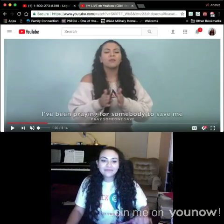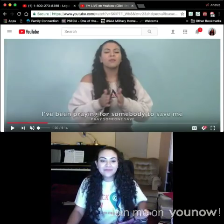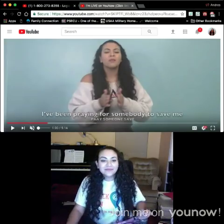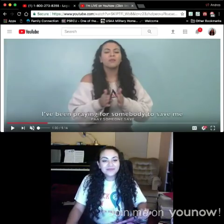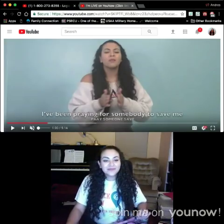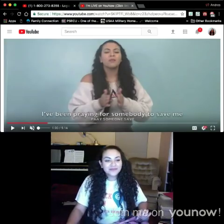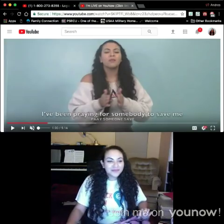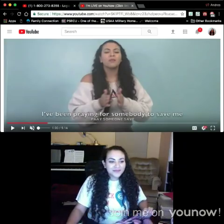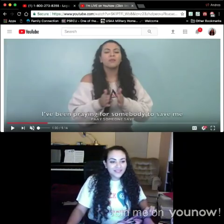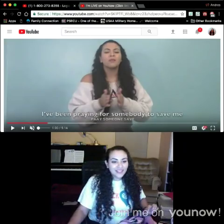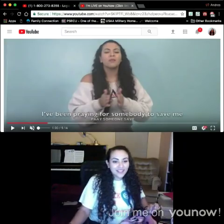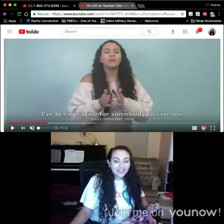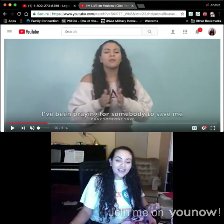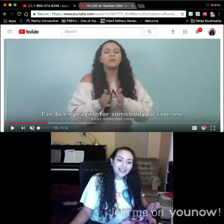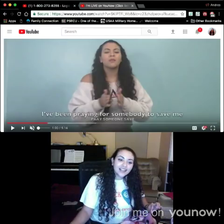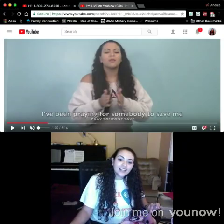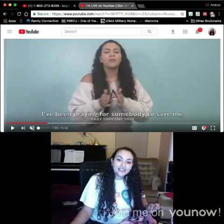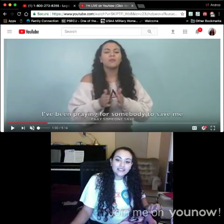fan.